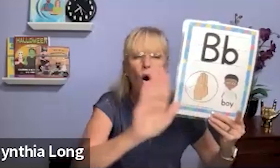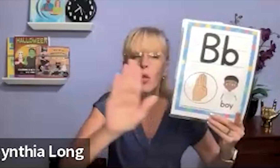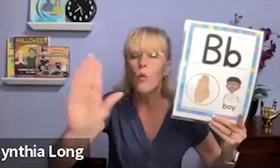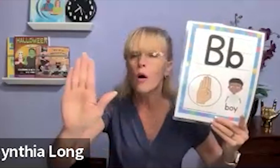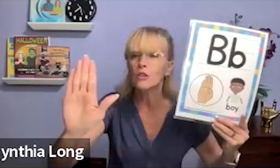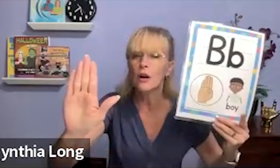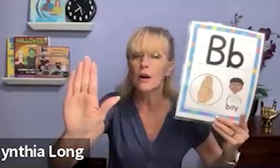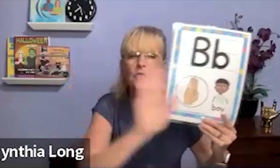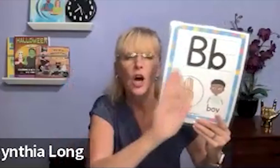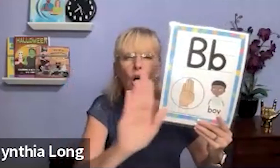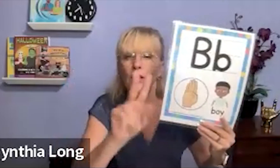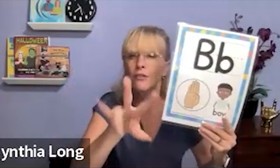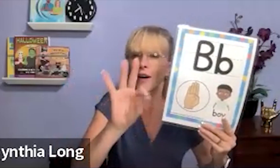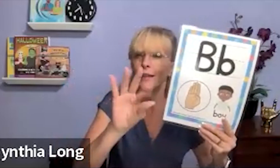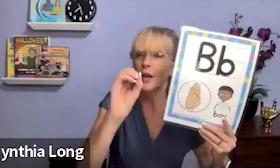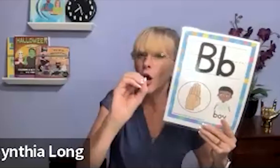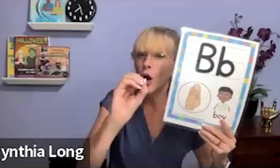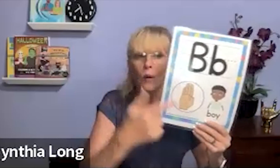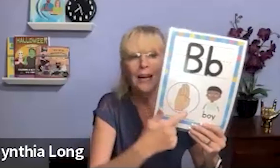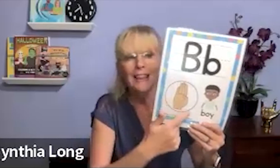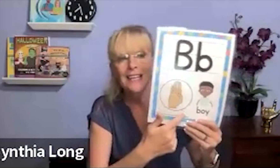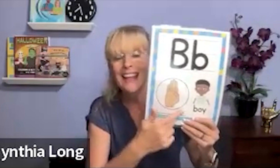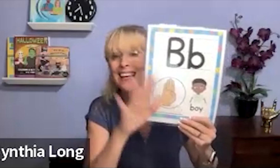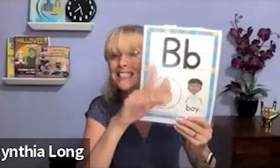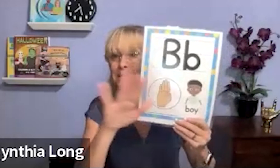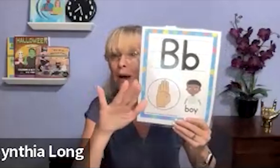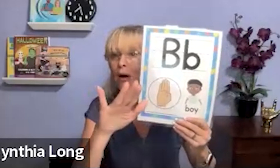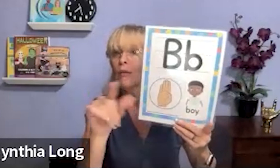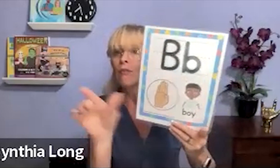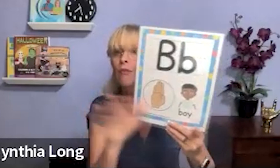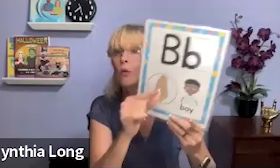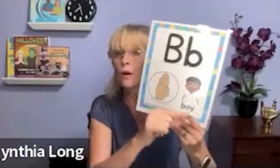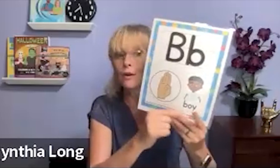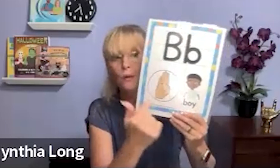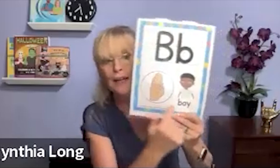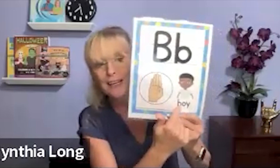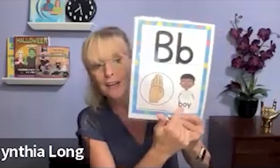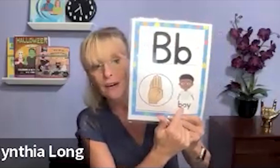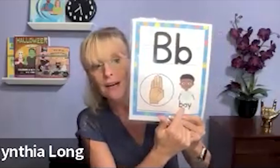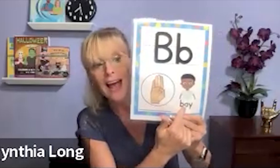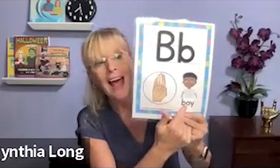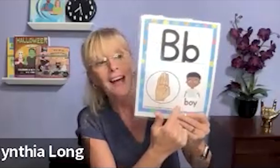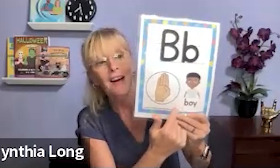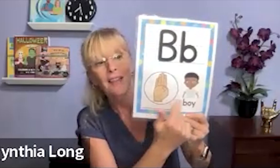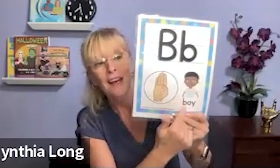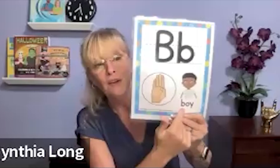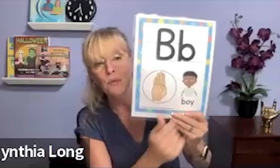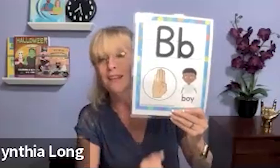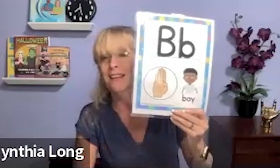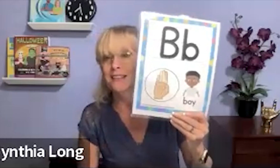all the wall charts to find the O. And then they can spell the full word right here that goes with